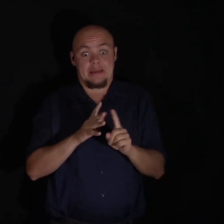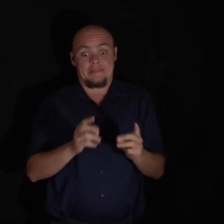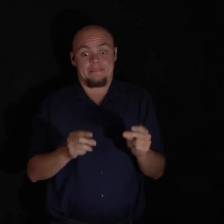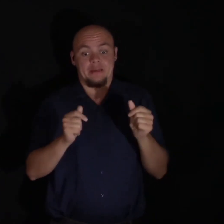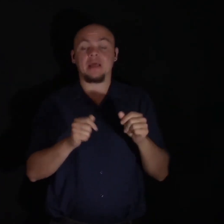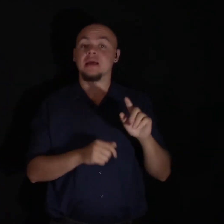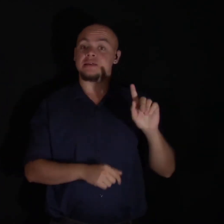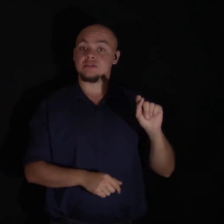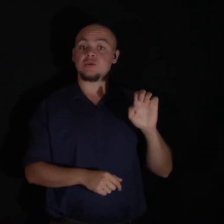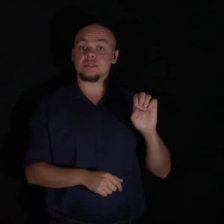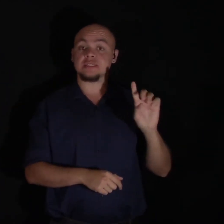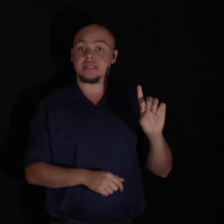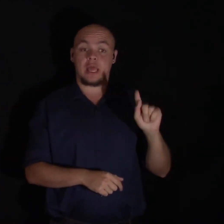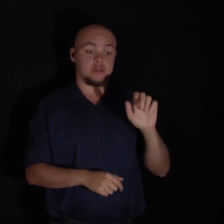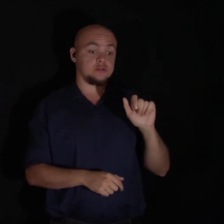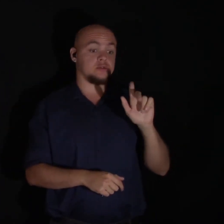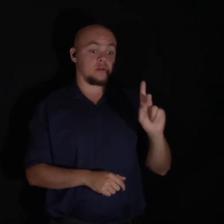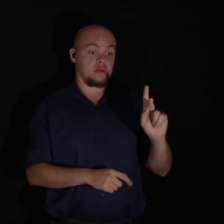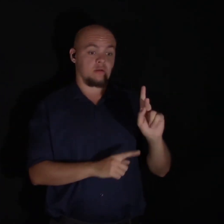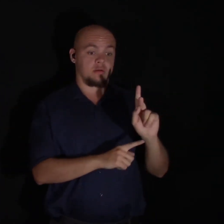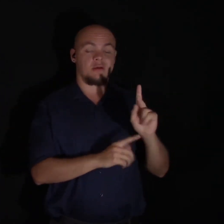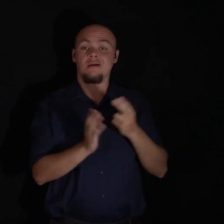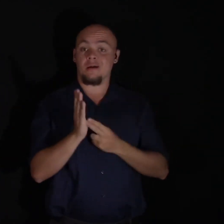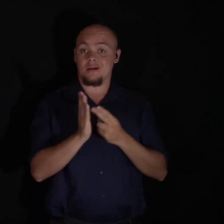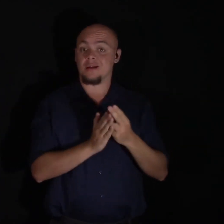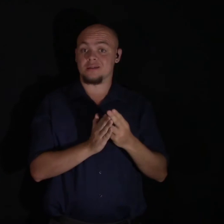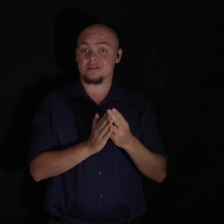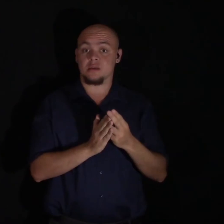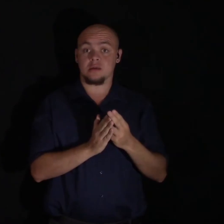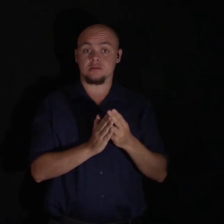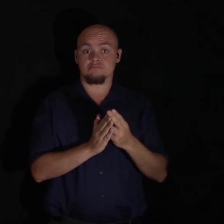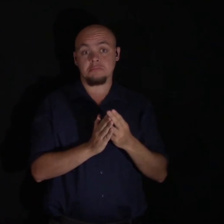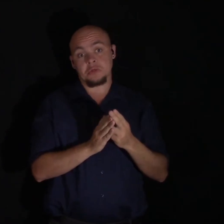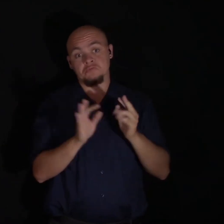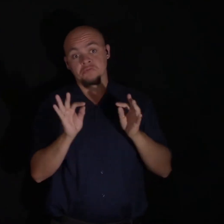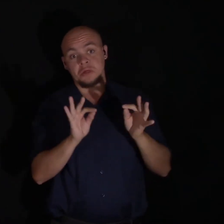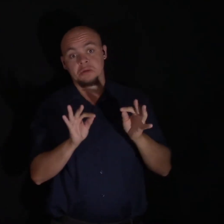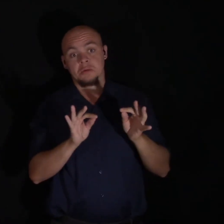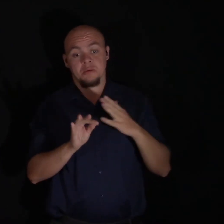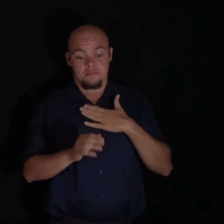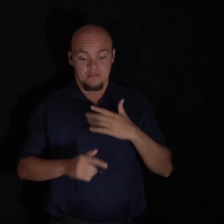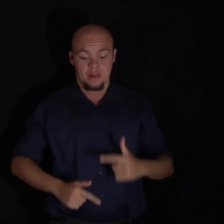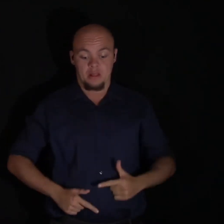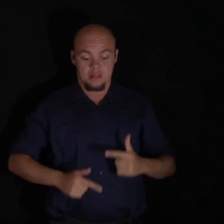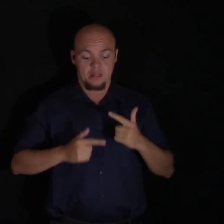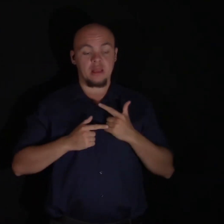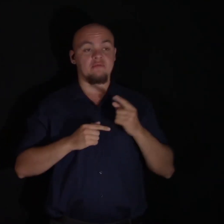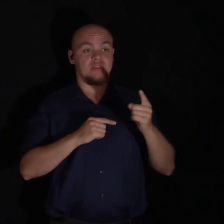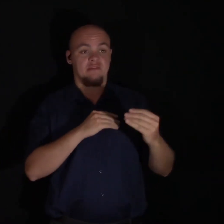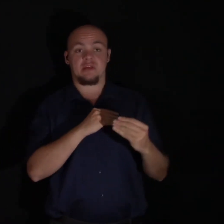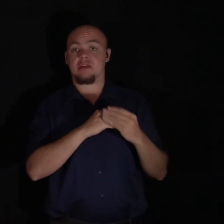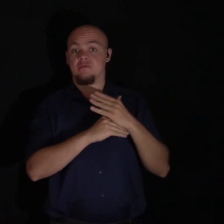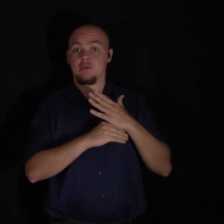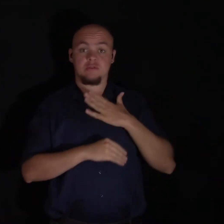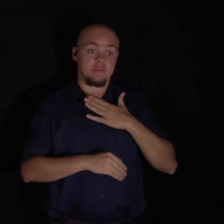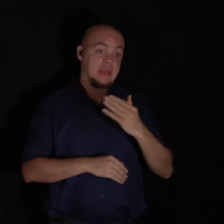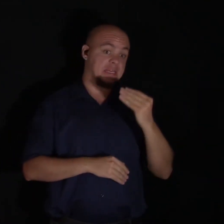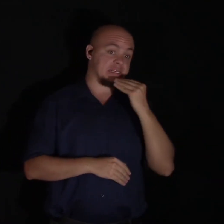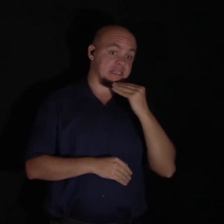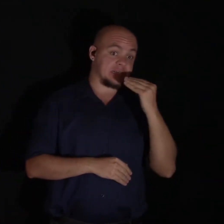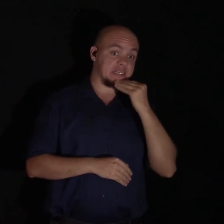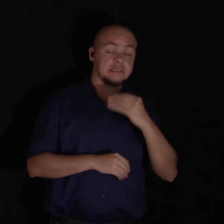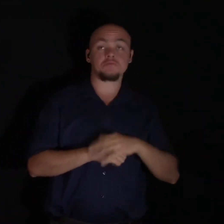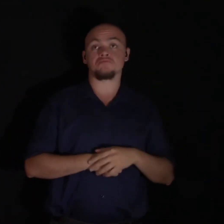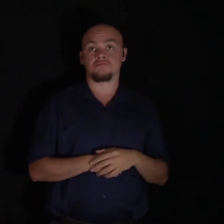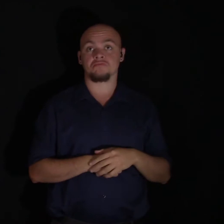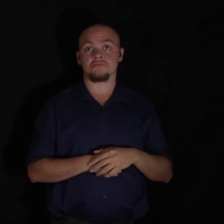TED Talks, right? I can honestly say that the TED Talks have changed how I live, from what I eat